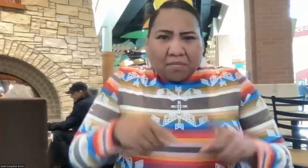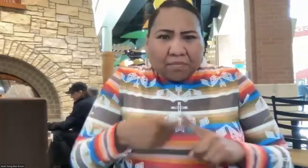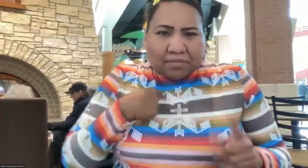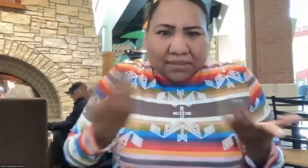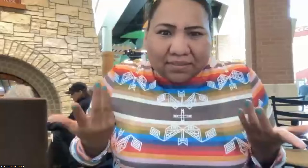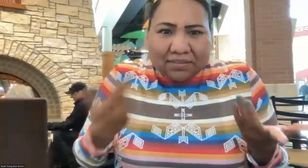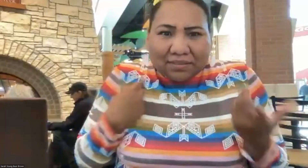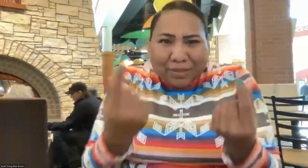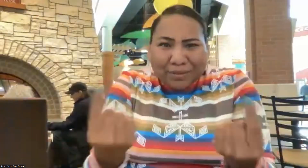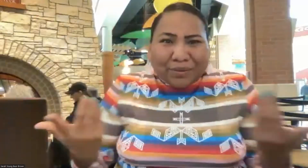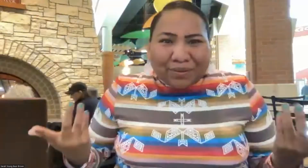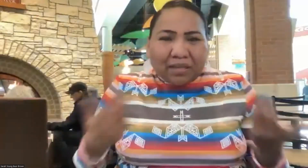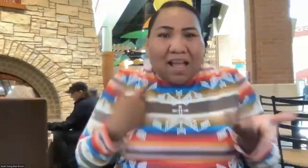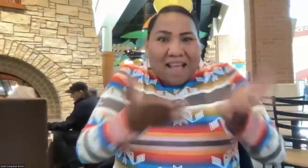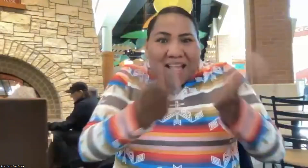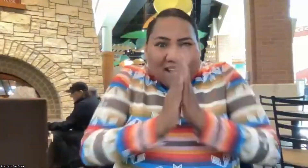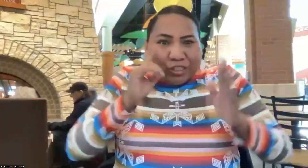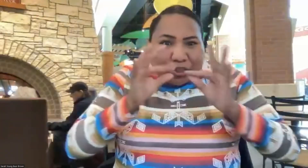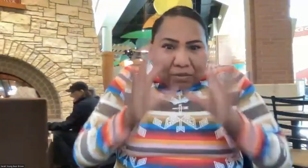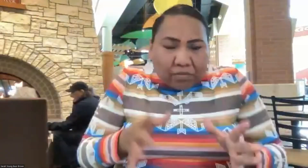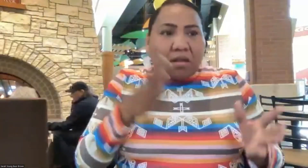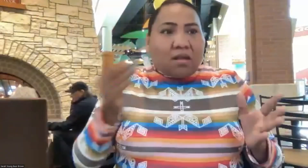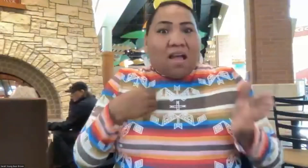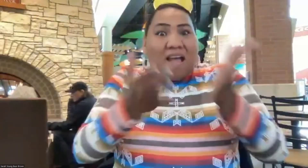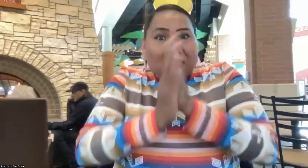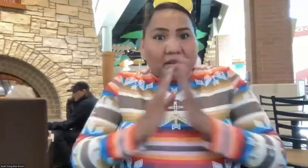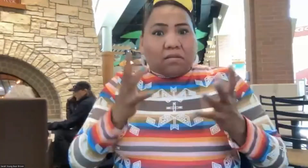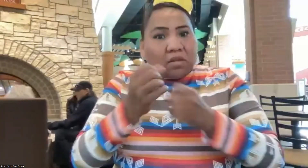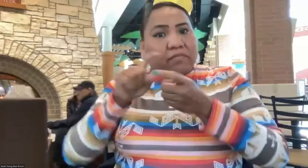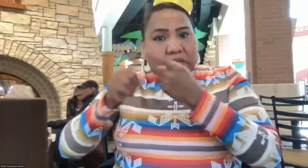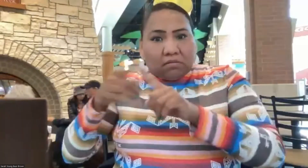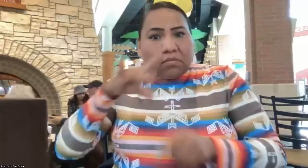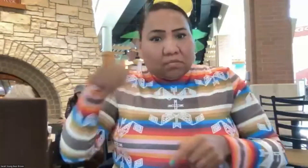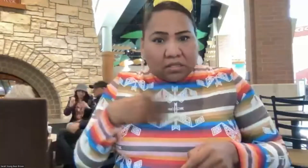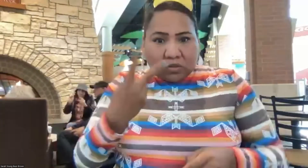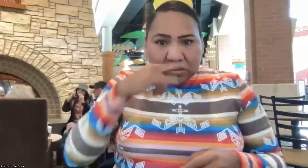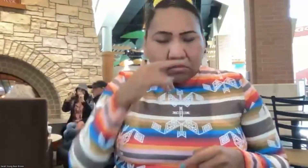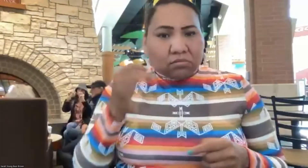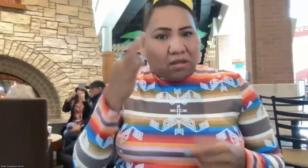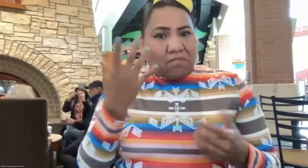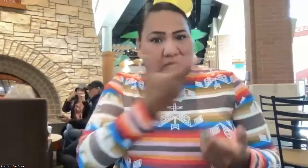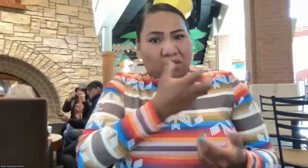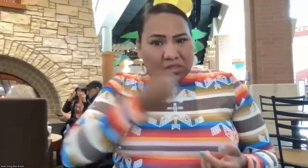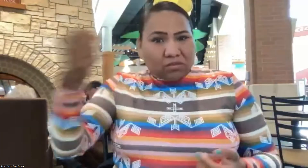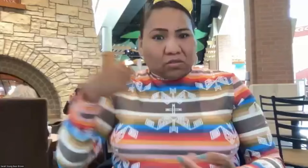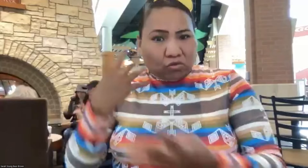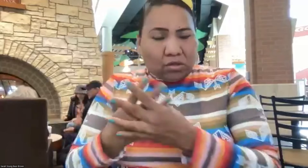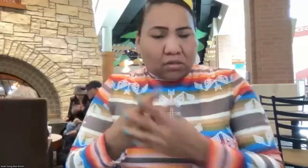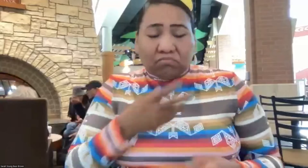I was torn. I was upset because I had done everything right. I had asked for an interpreter. I